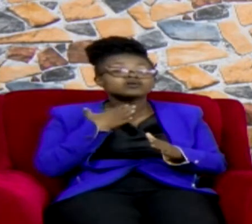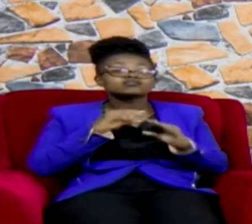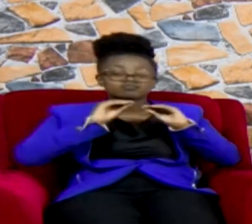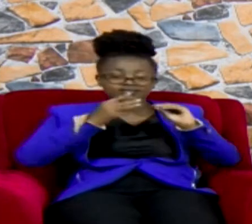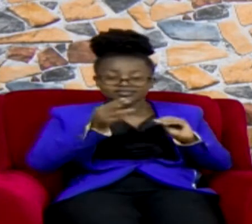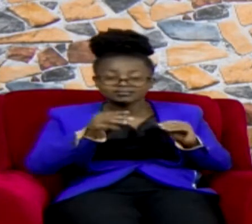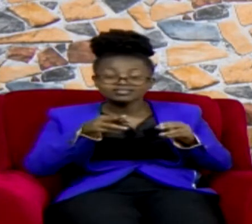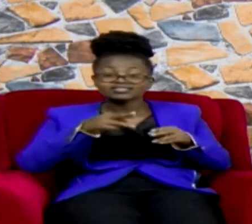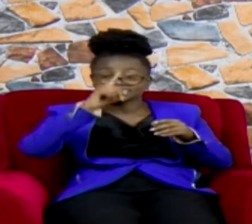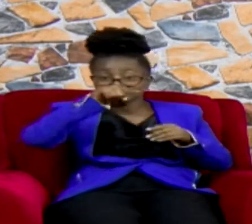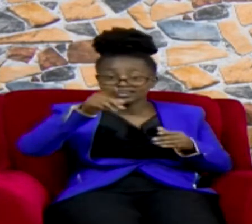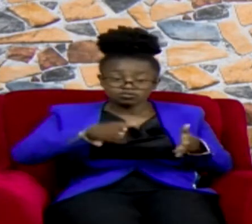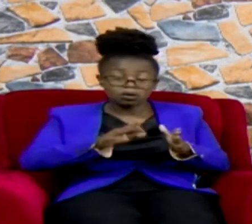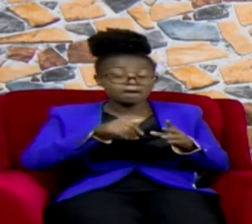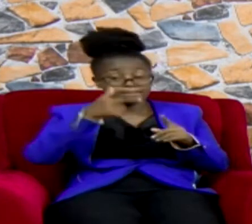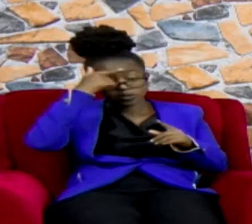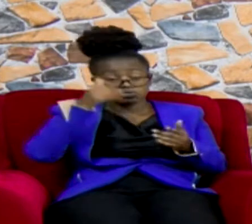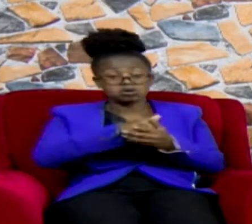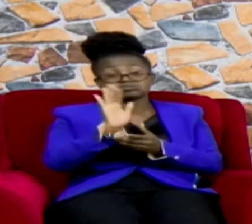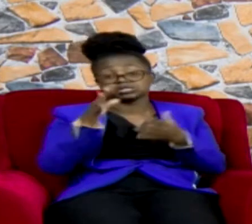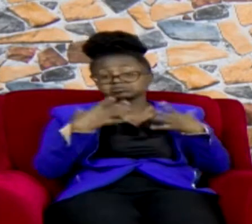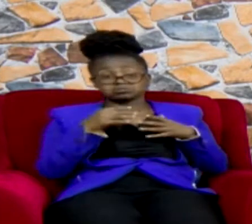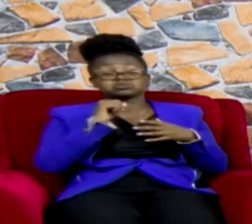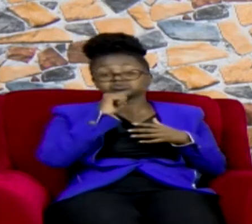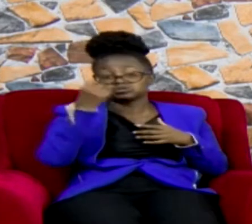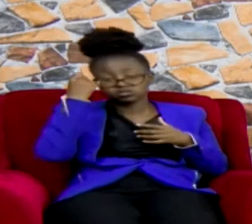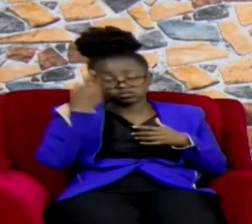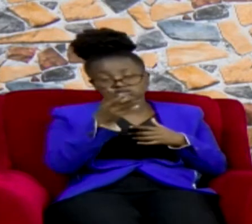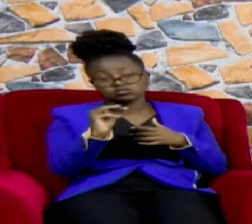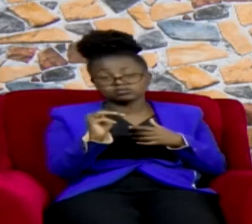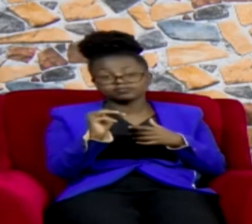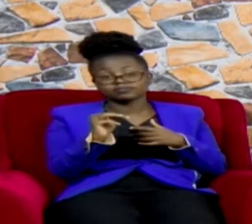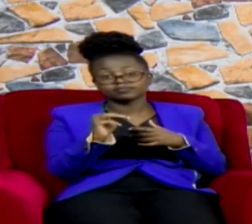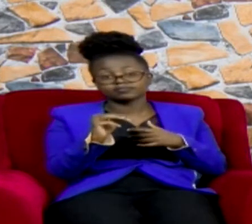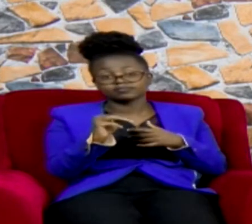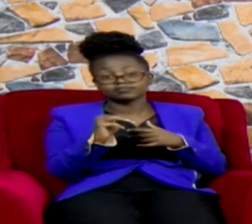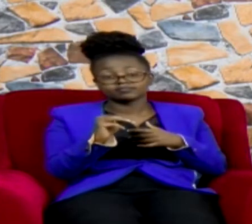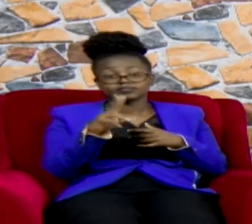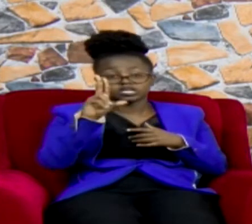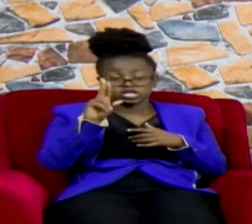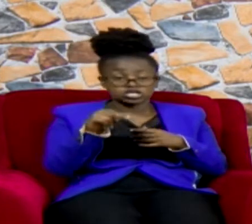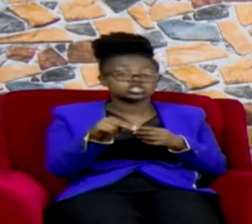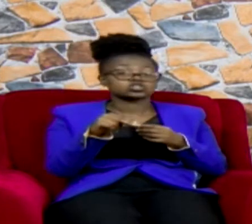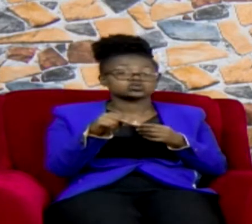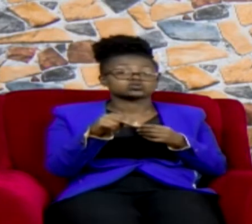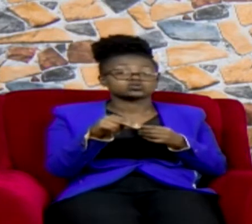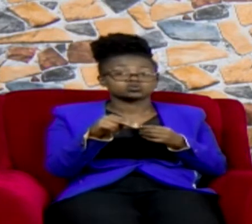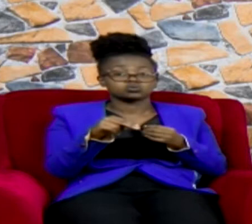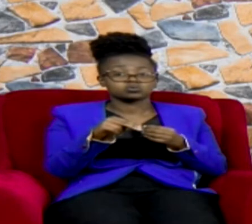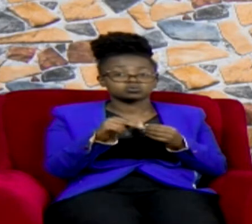way, because outside there, people won't be able to understand them, and there's no word specifically for